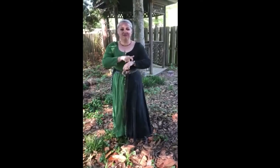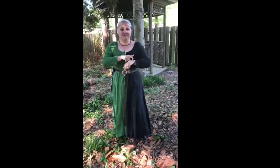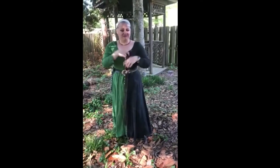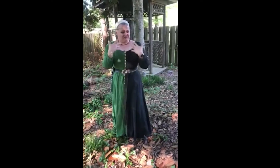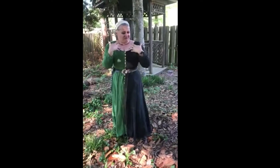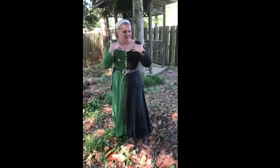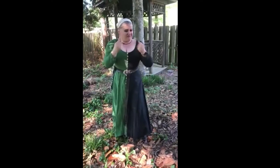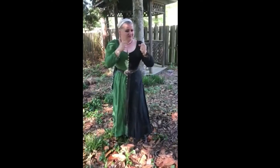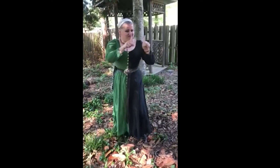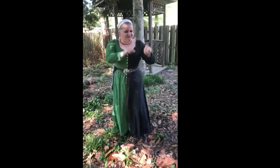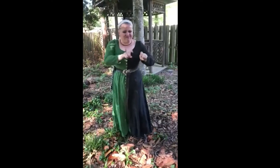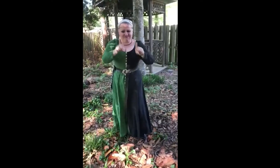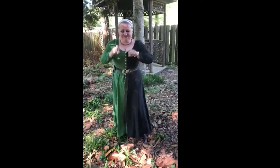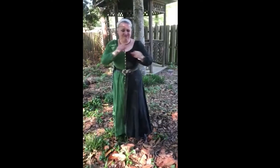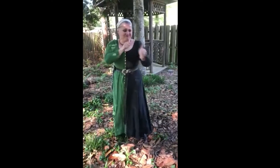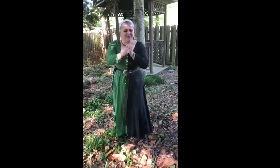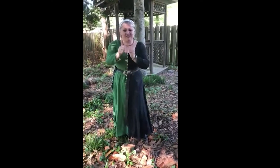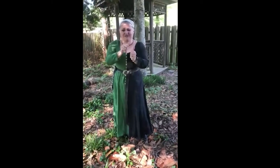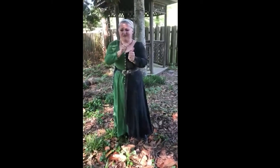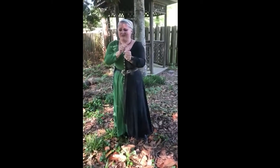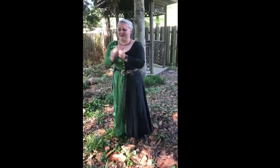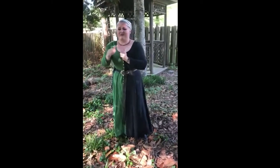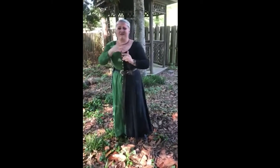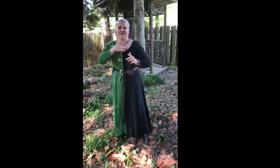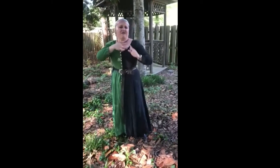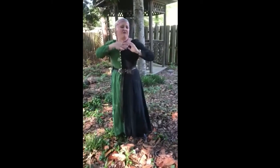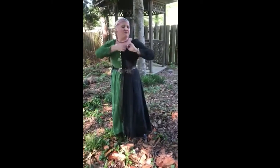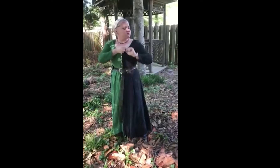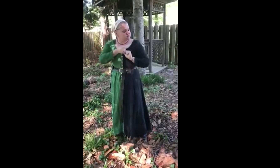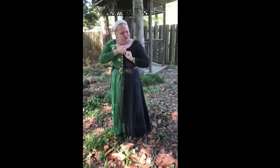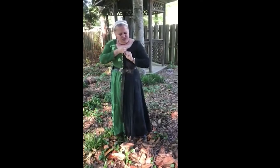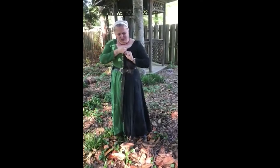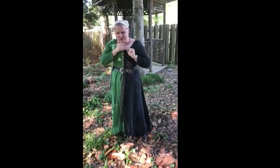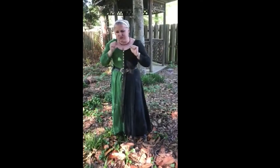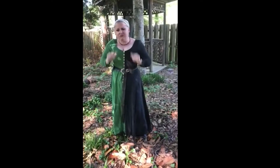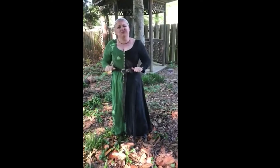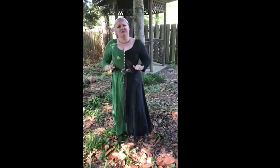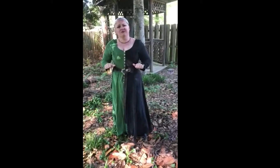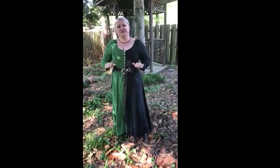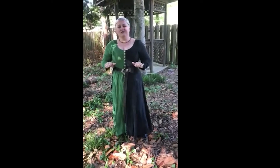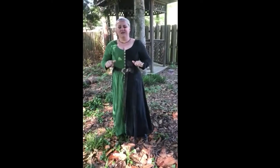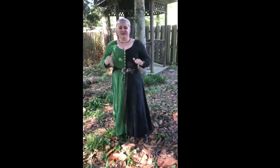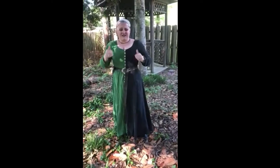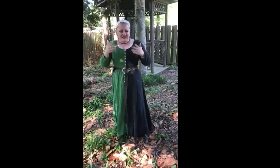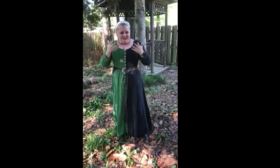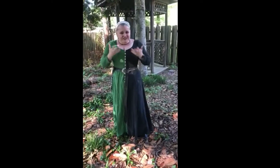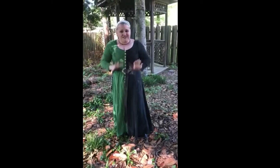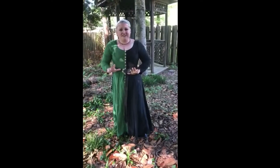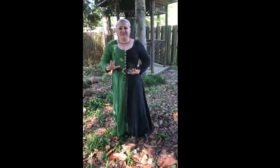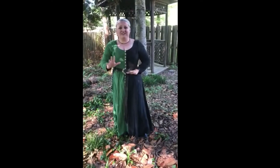of valor can crush your very soul. And I see him meet